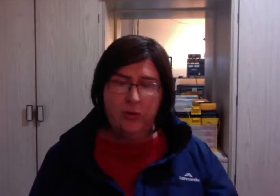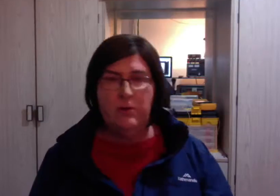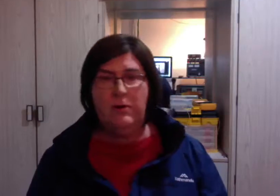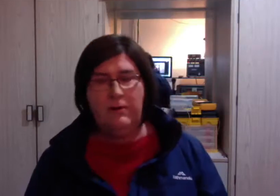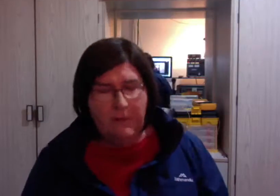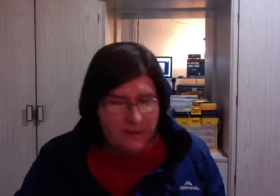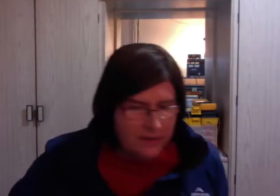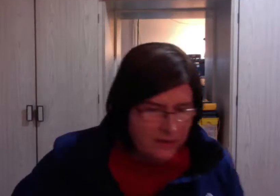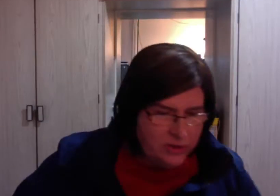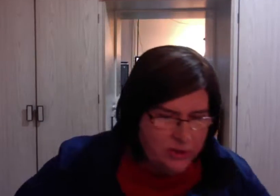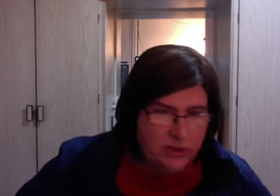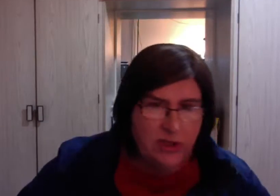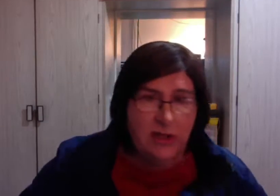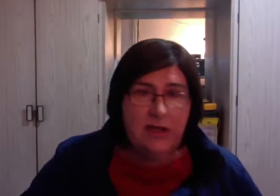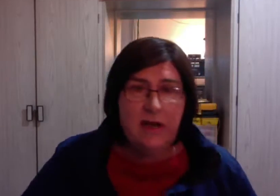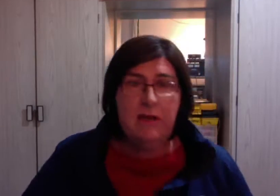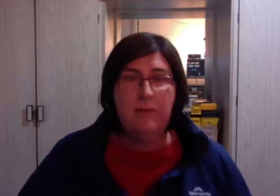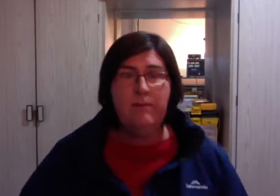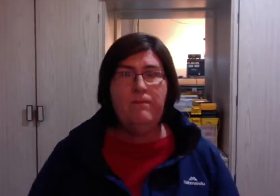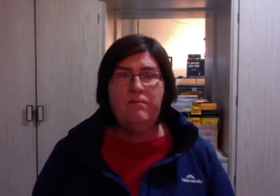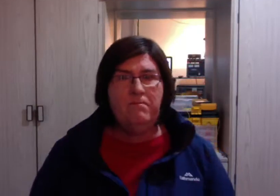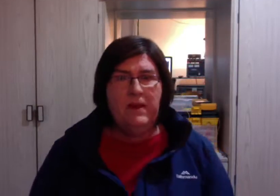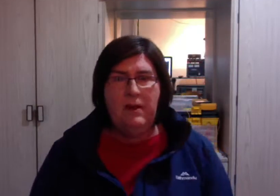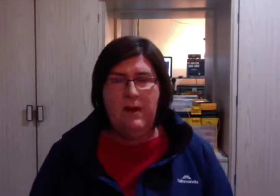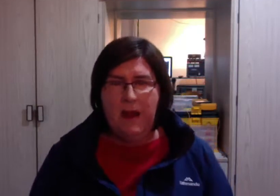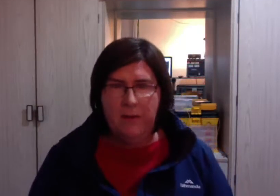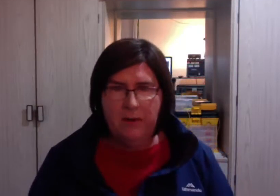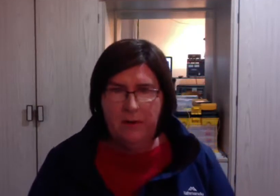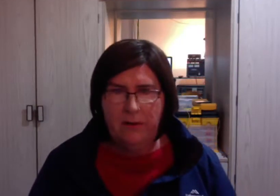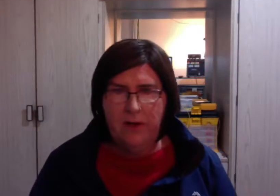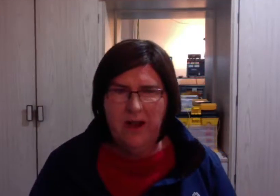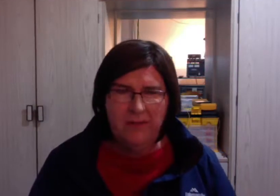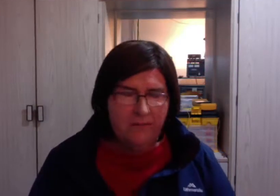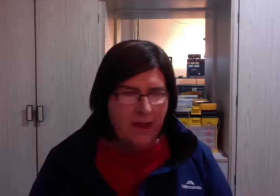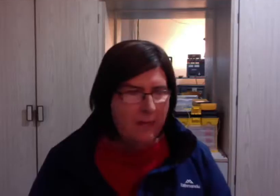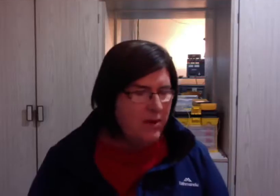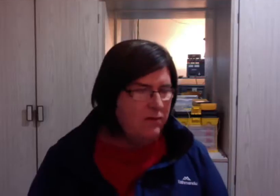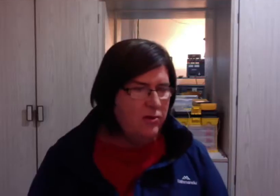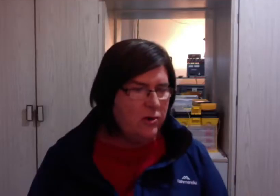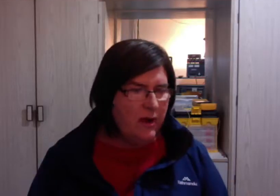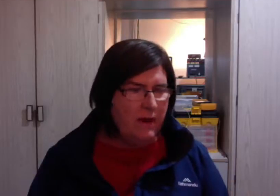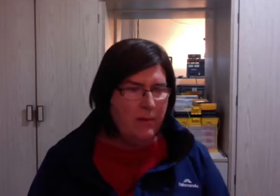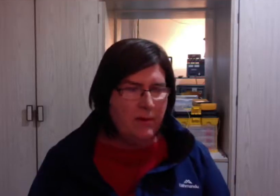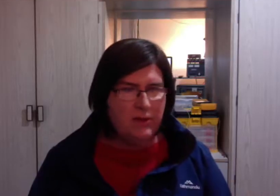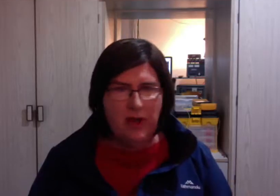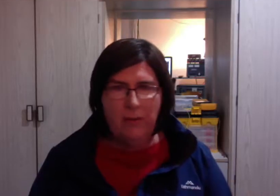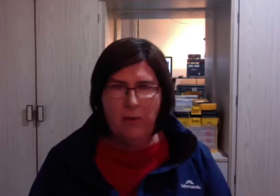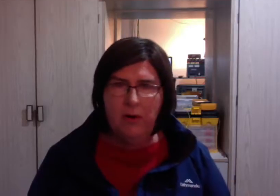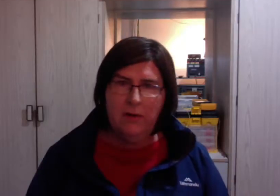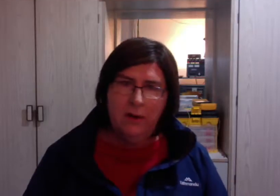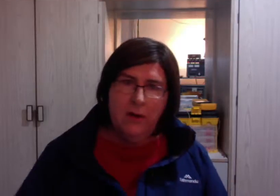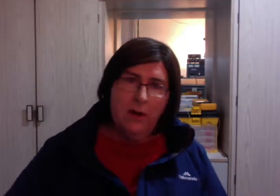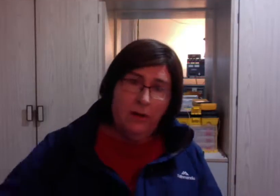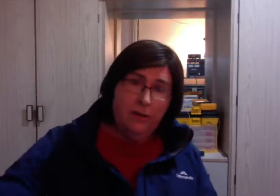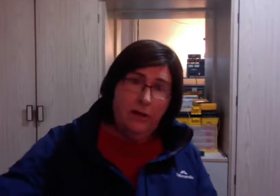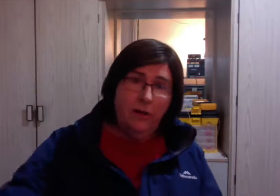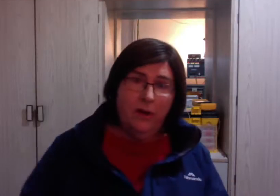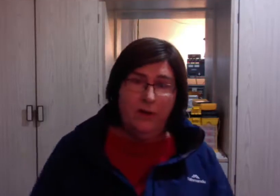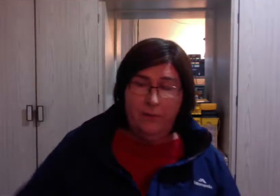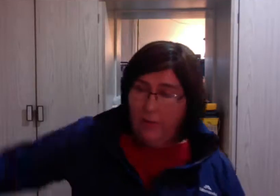or chicken teeth. They don't happen. You know, they happen if you drive up on a sharp rock, you know, on